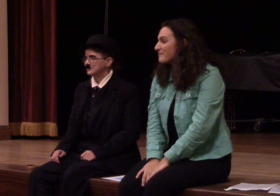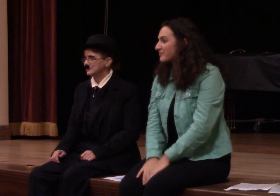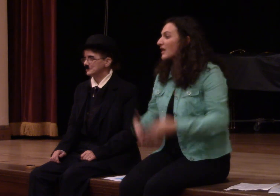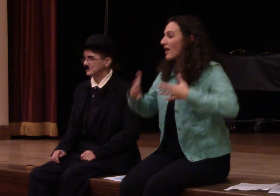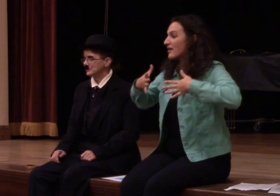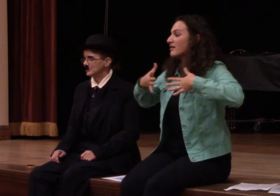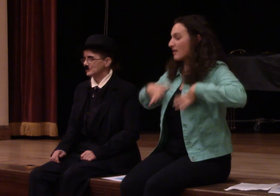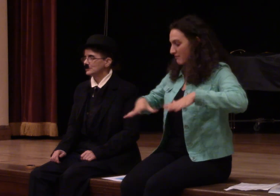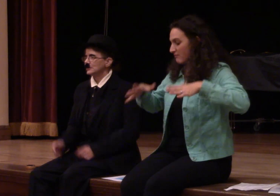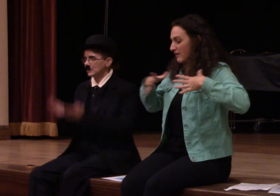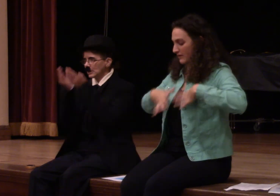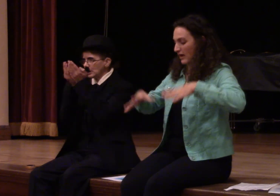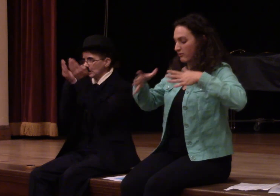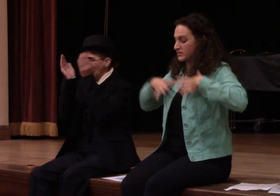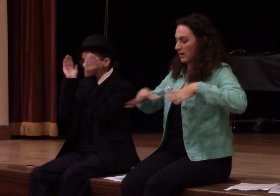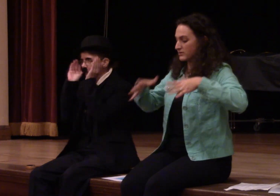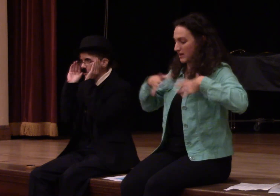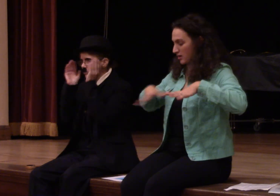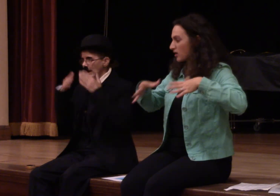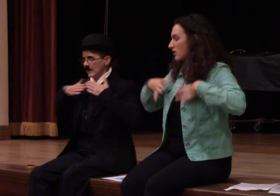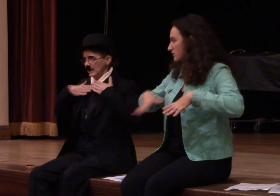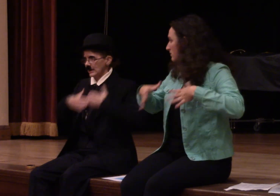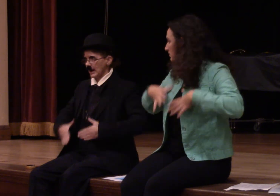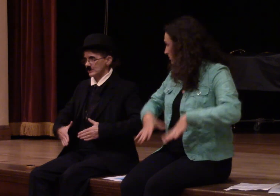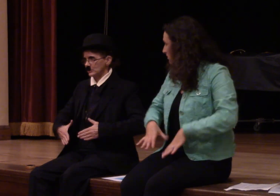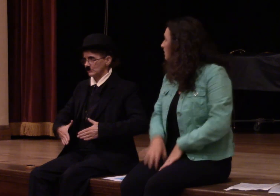costume, right? Yep. And then I would sign Halloween clothes. costume.